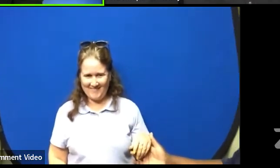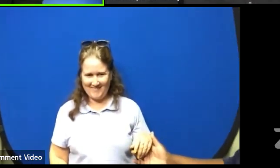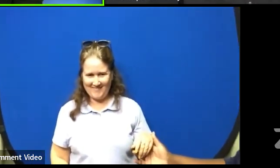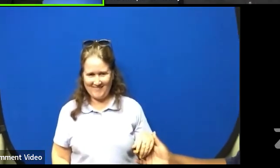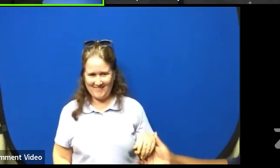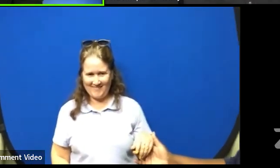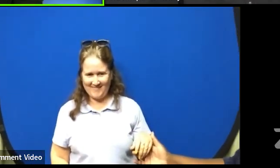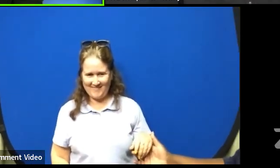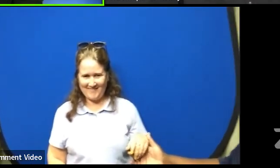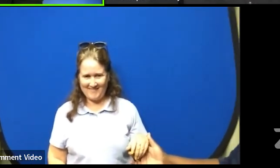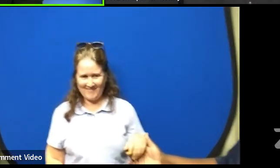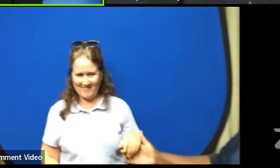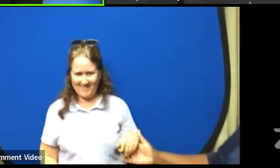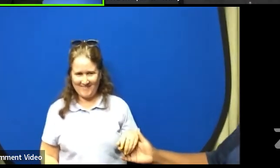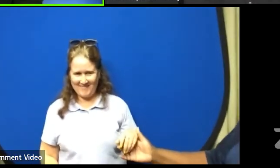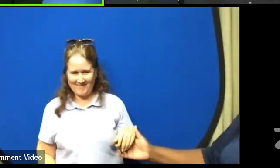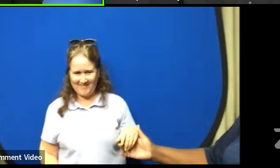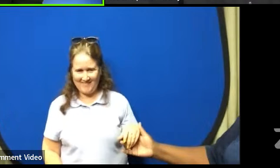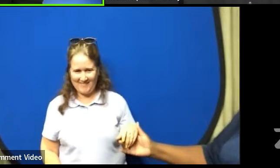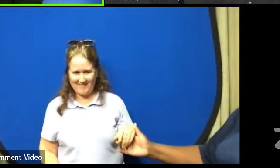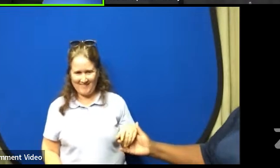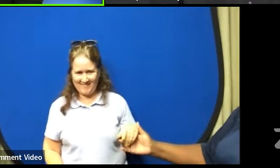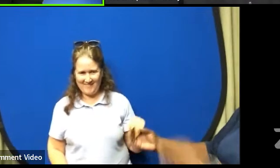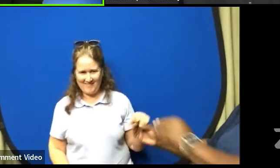Just one moment.